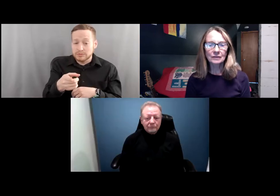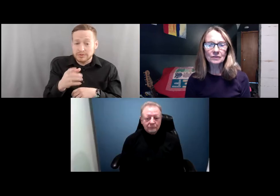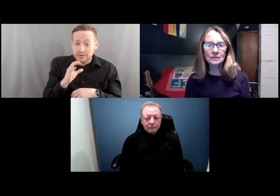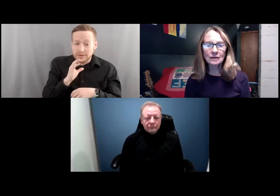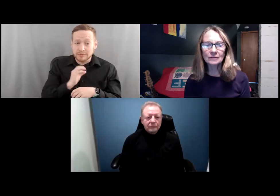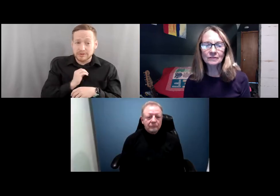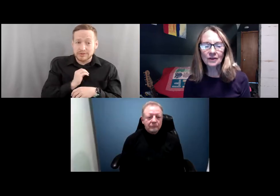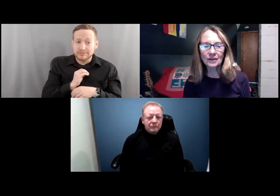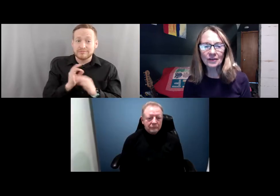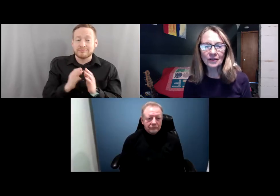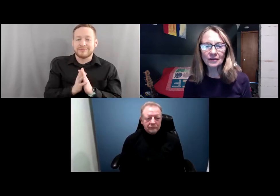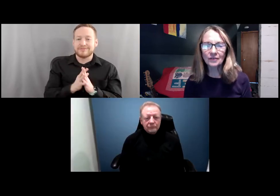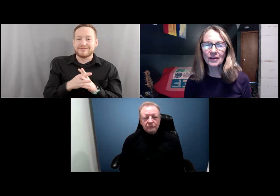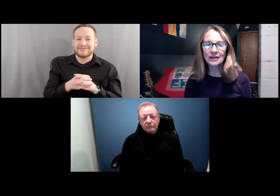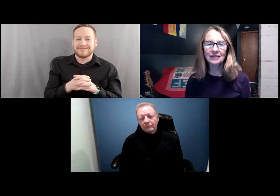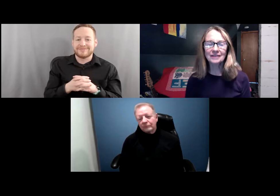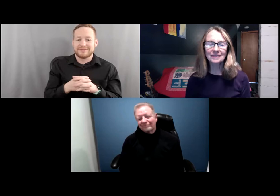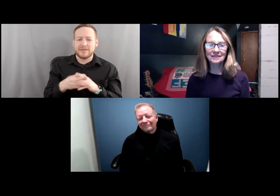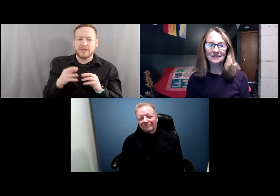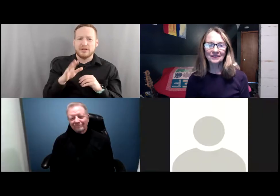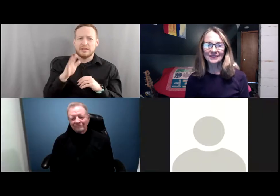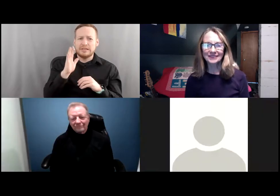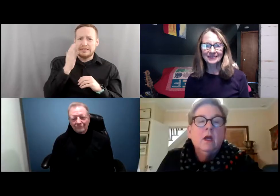It looks like, oh, sorry, Caroline, go right ahead.